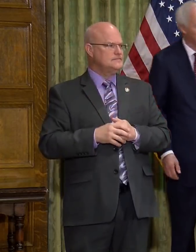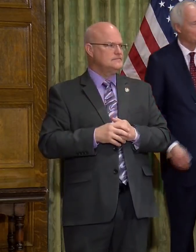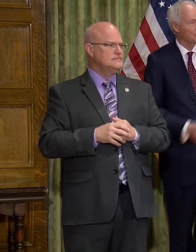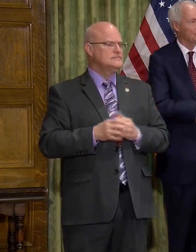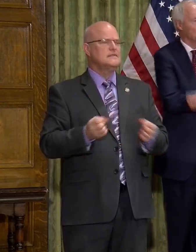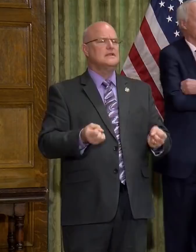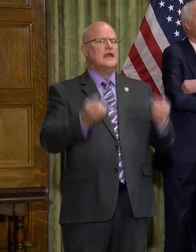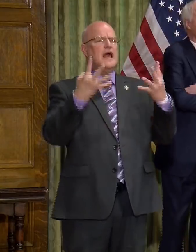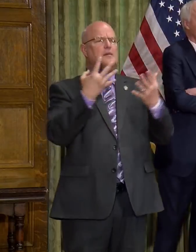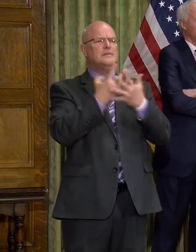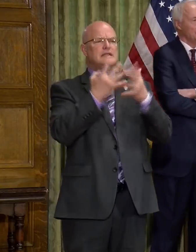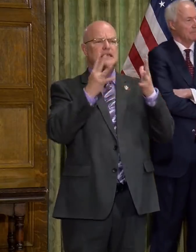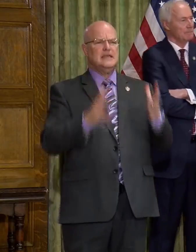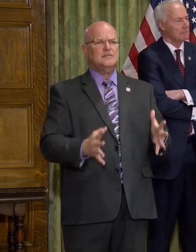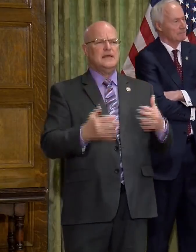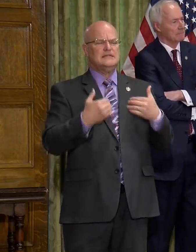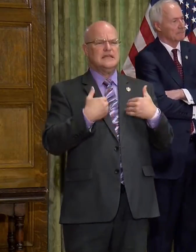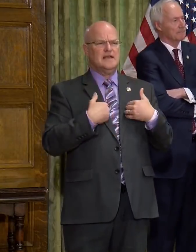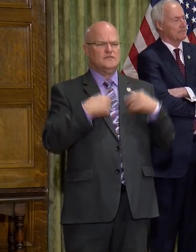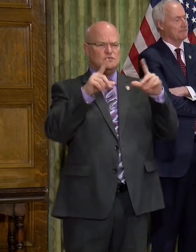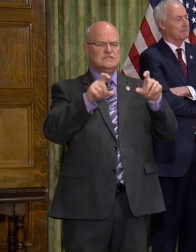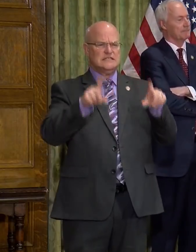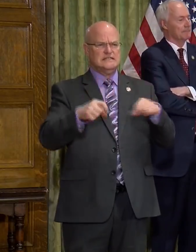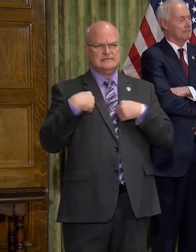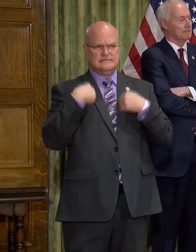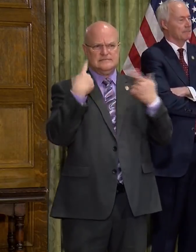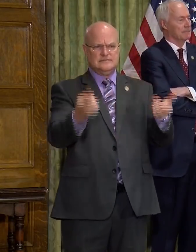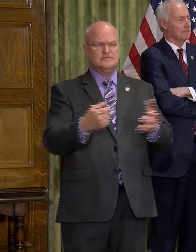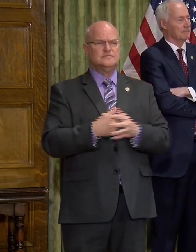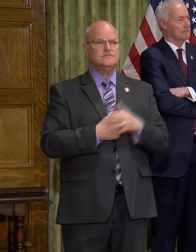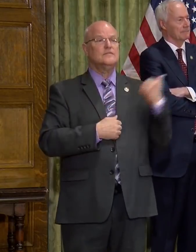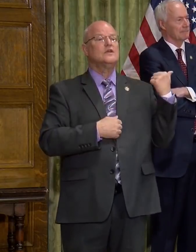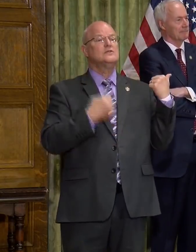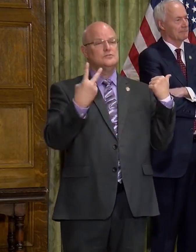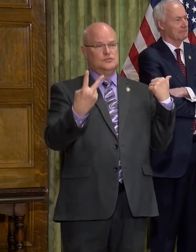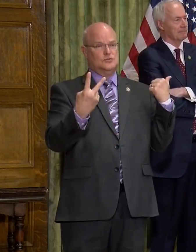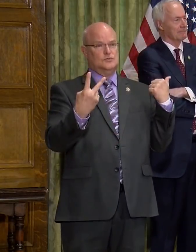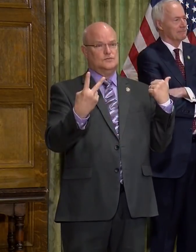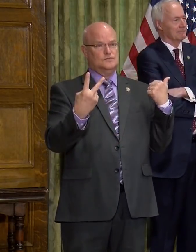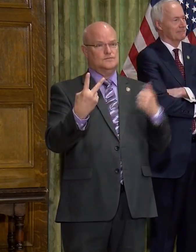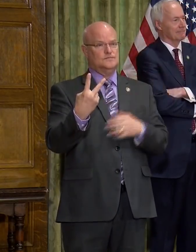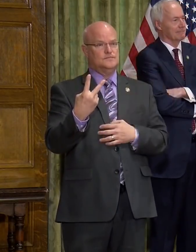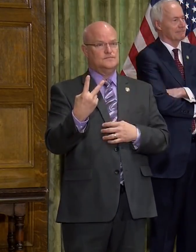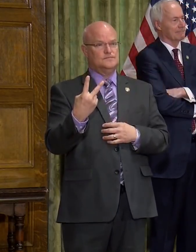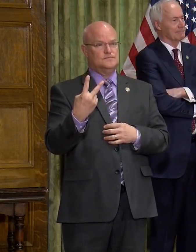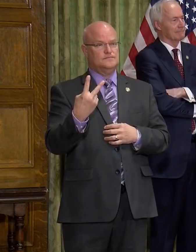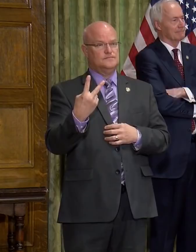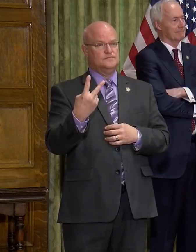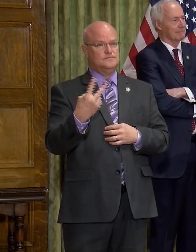How many inmates roughly have you guys tested? 2.